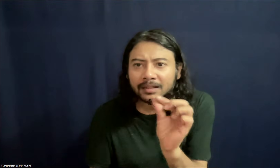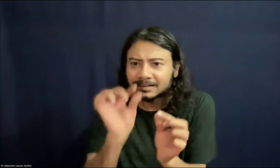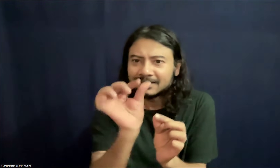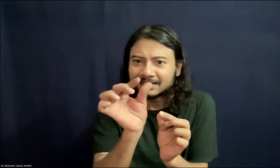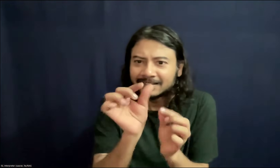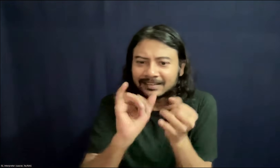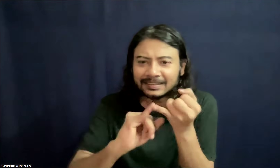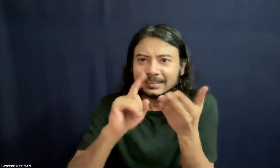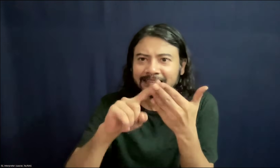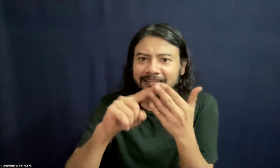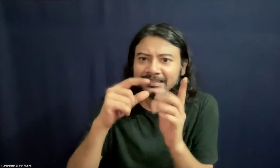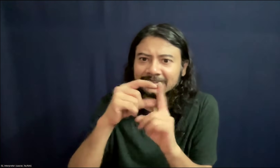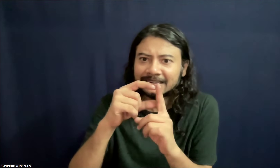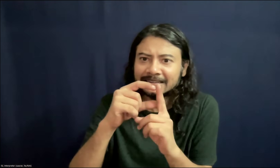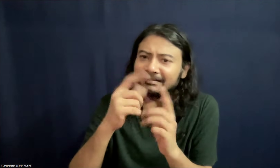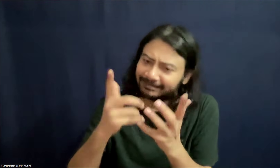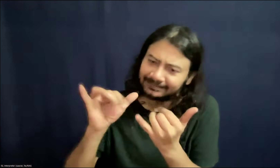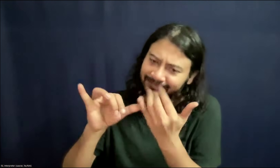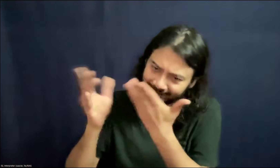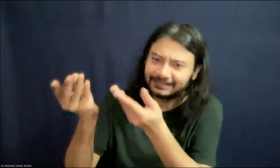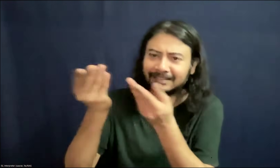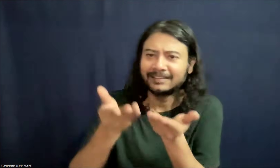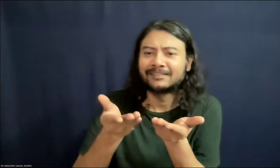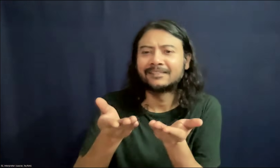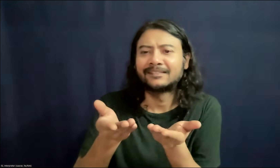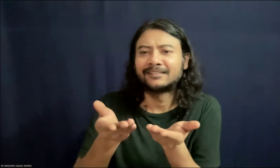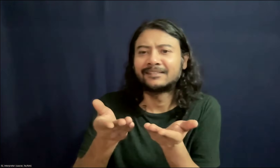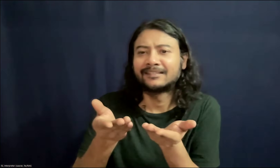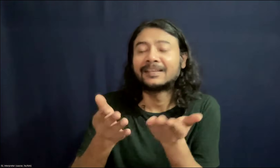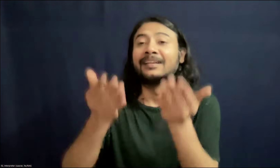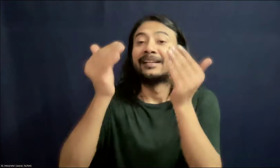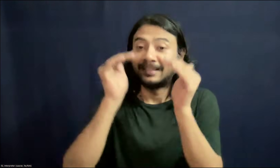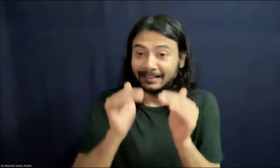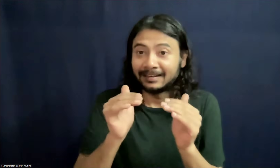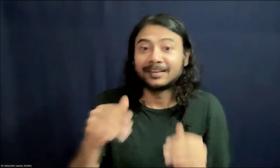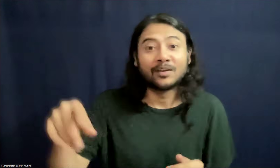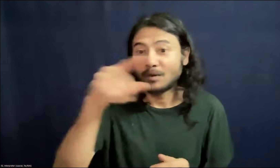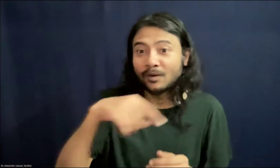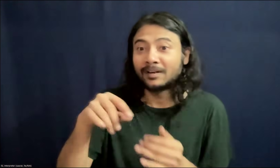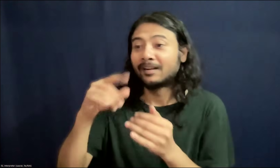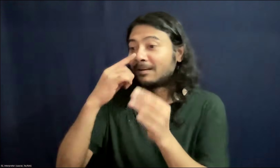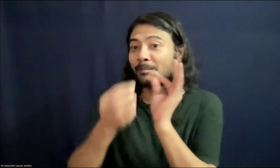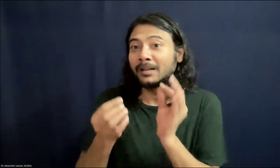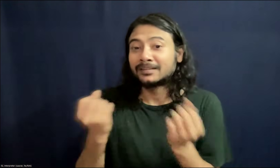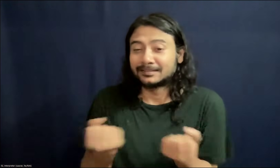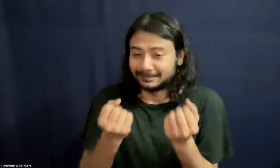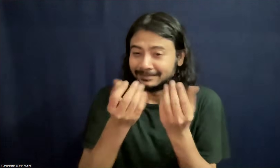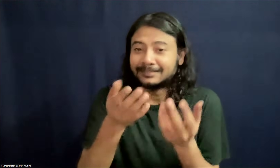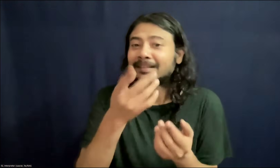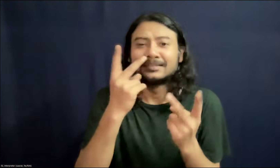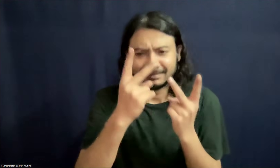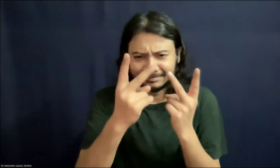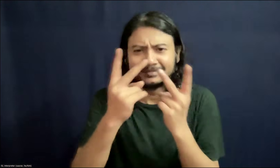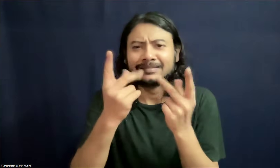And then I told you to see or look around and see that how you can see Krishna in small, small things in your life, in fruits